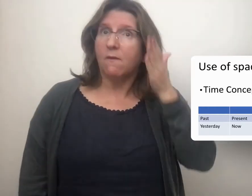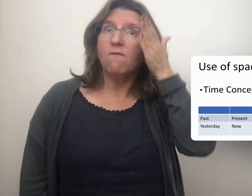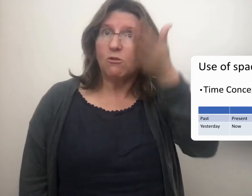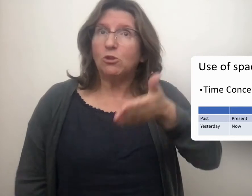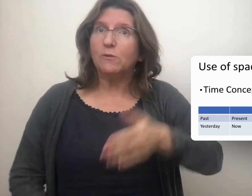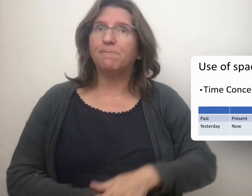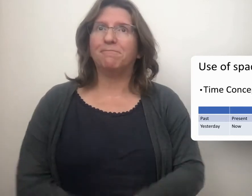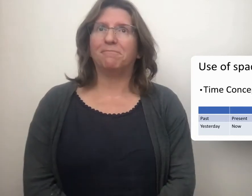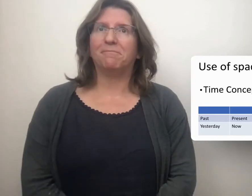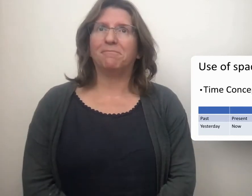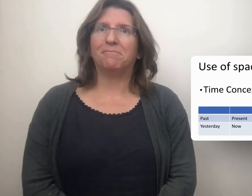movement.